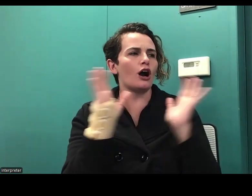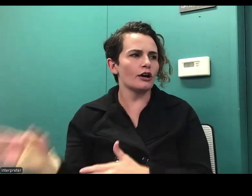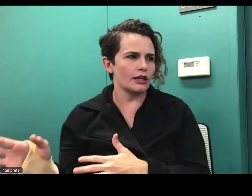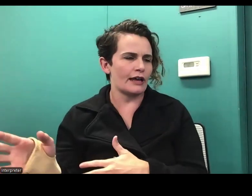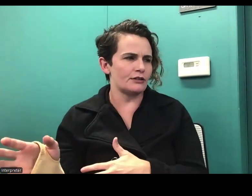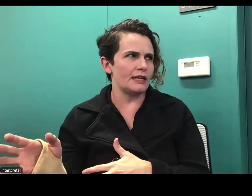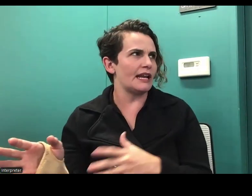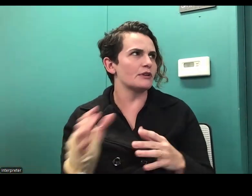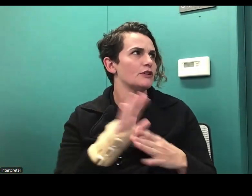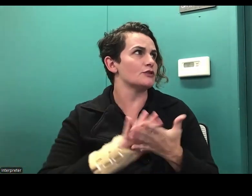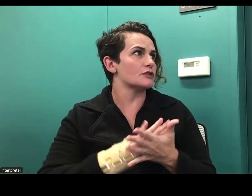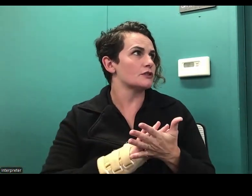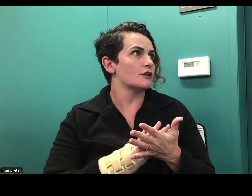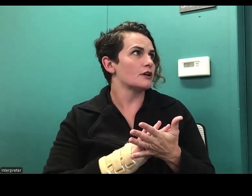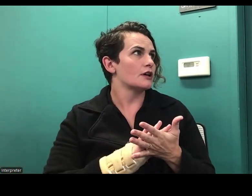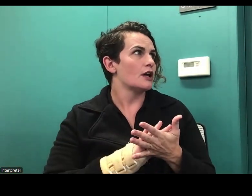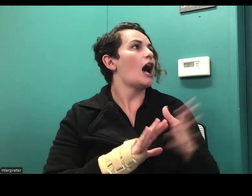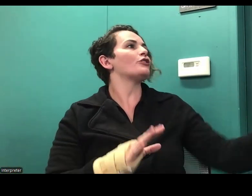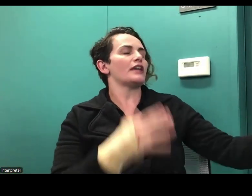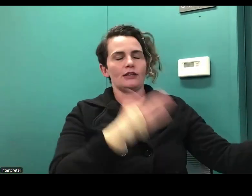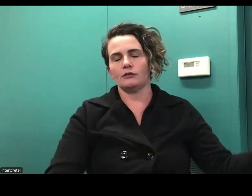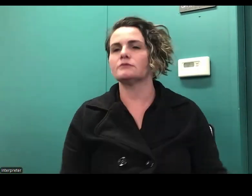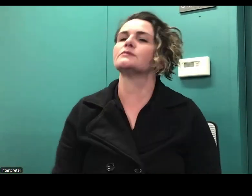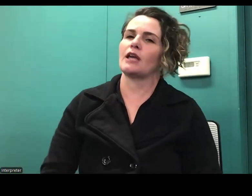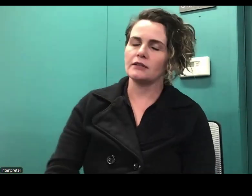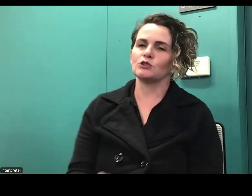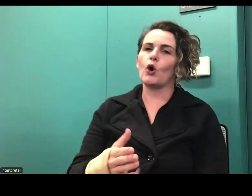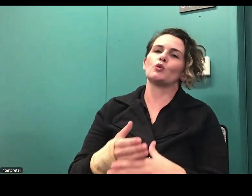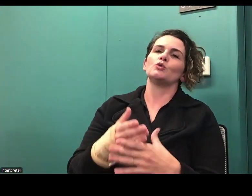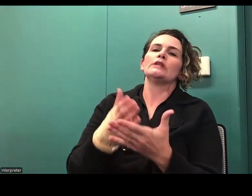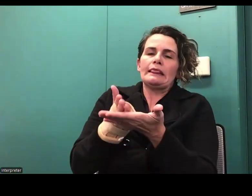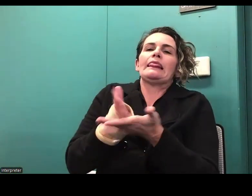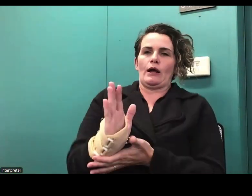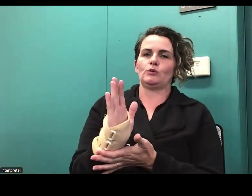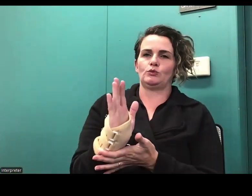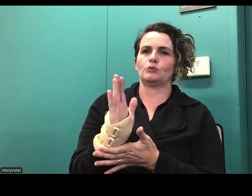you are allowed to mitigate? You best be mitigating. Oh, thank you. Yes.